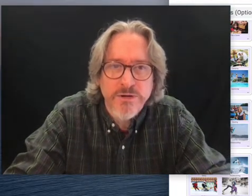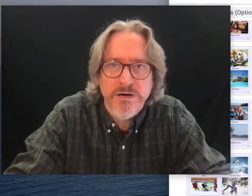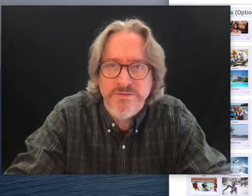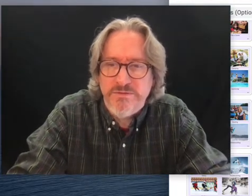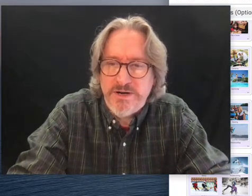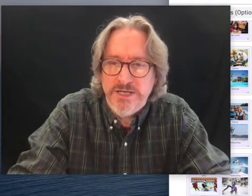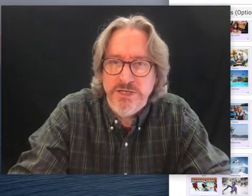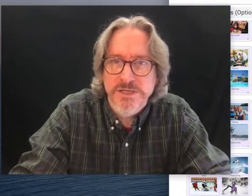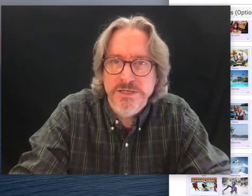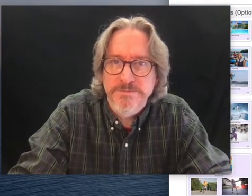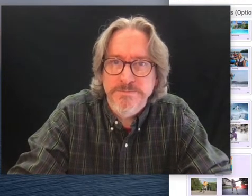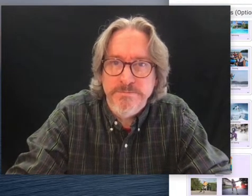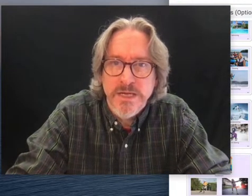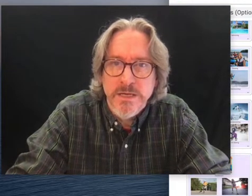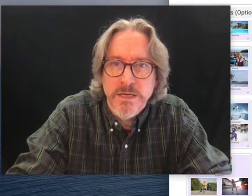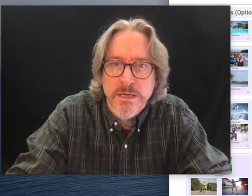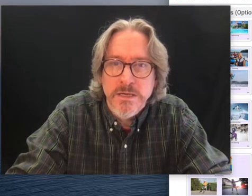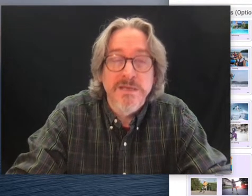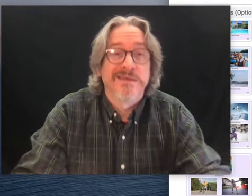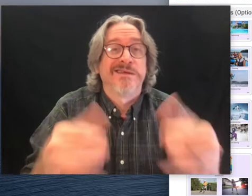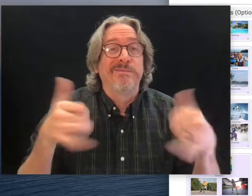So there are different variations.